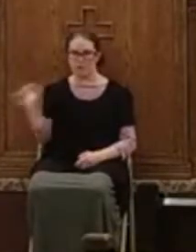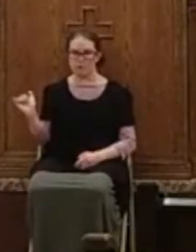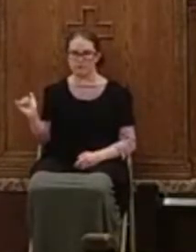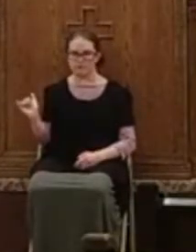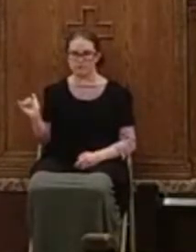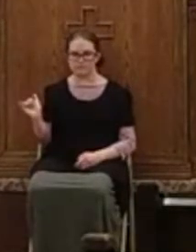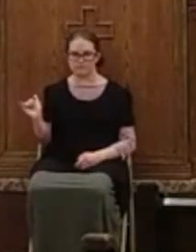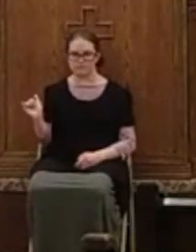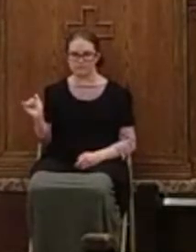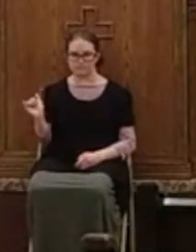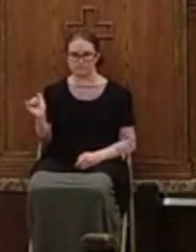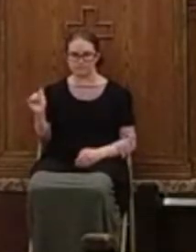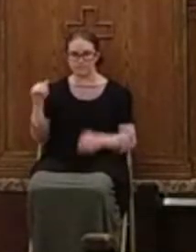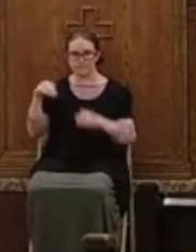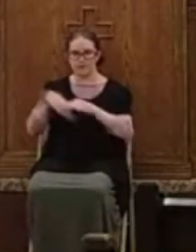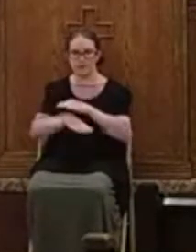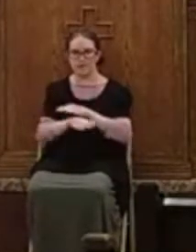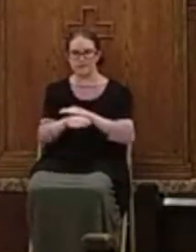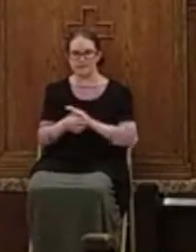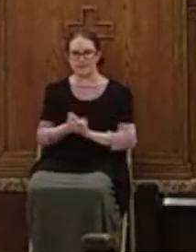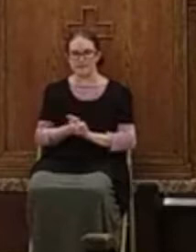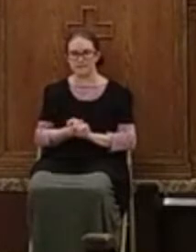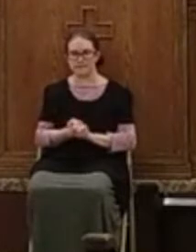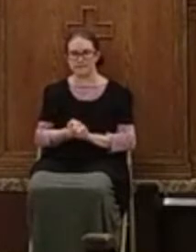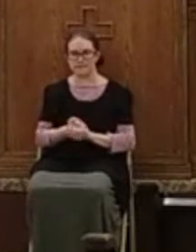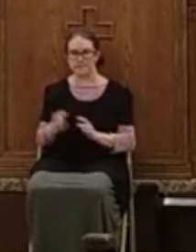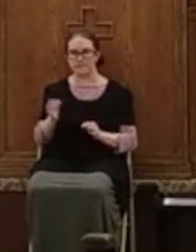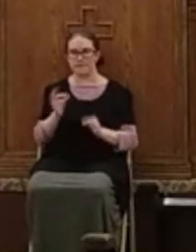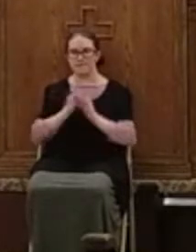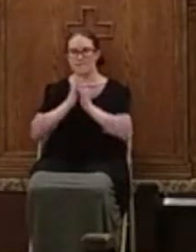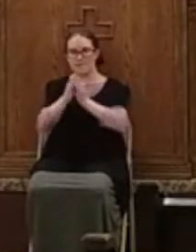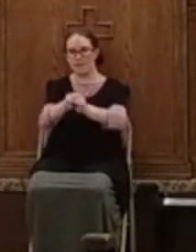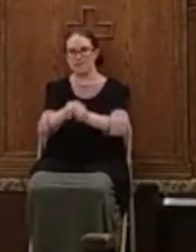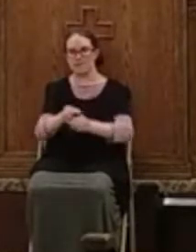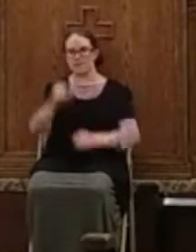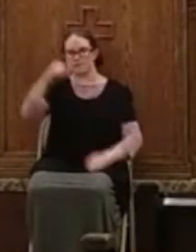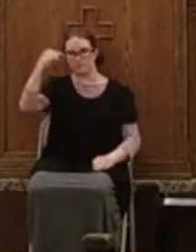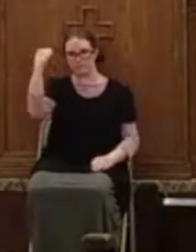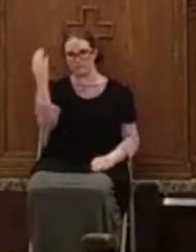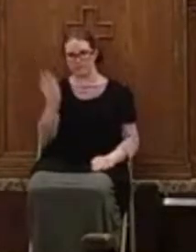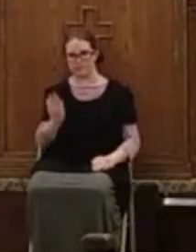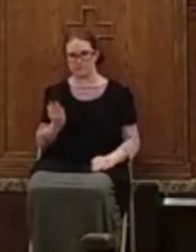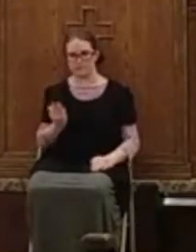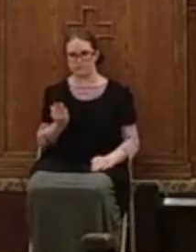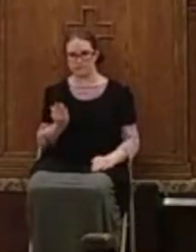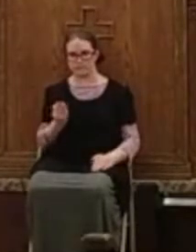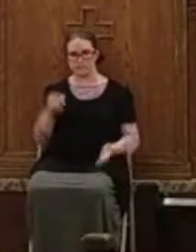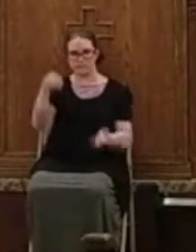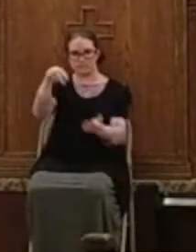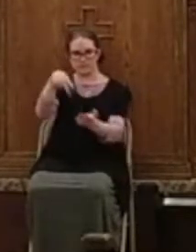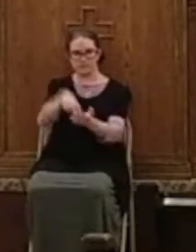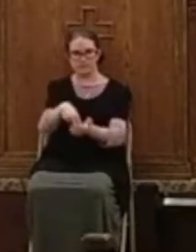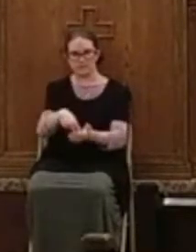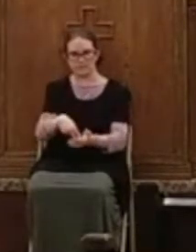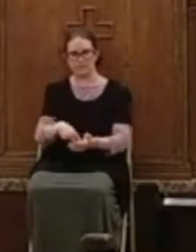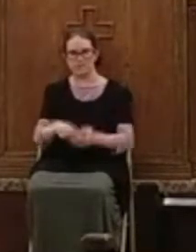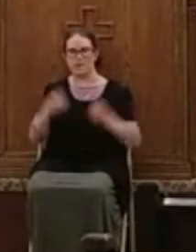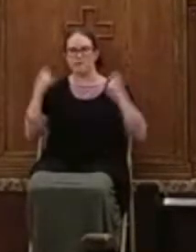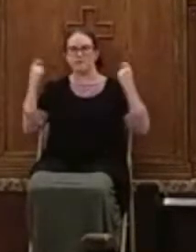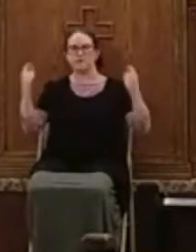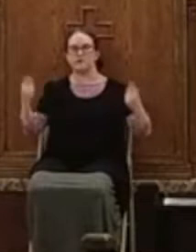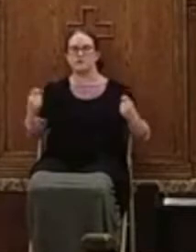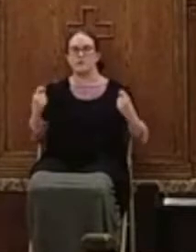have access by faith into this grace wherein we stand and